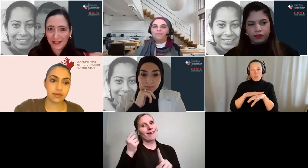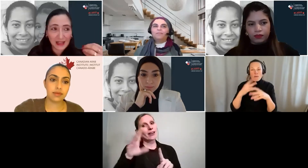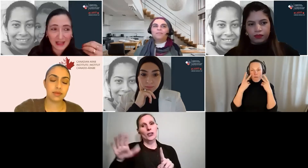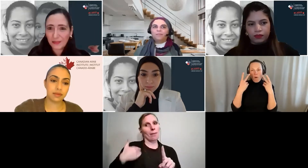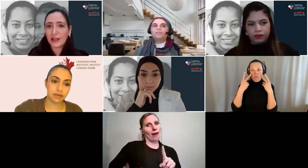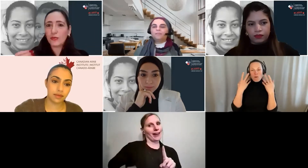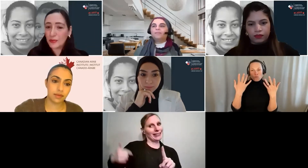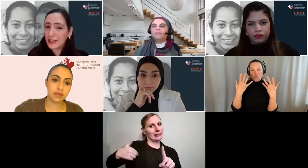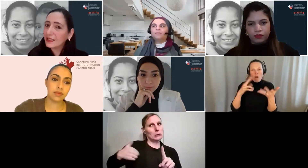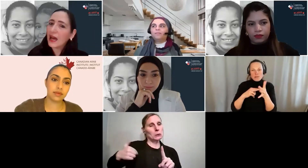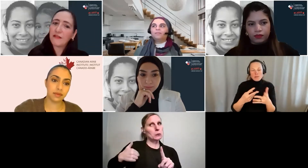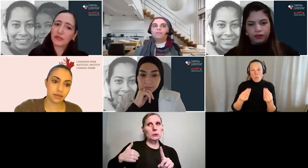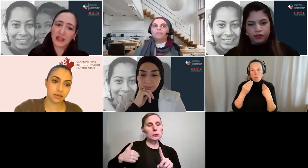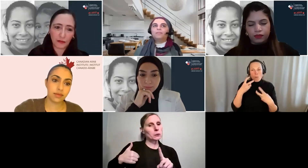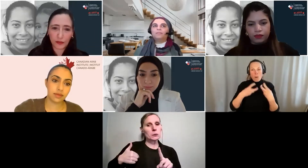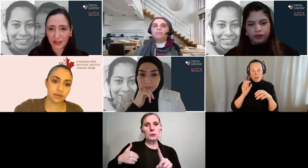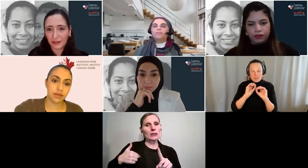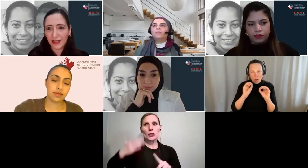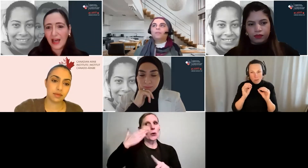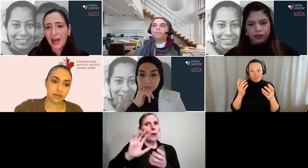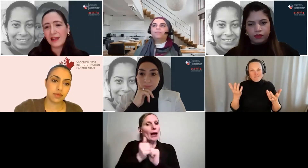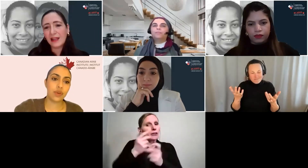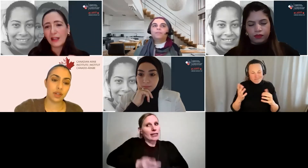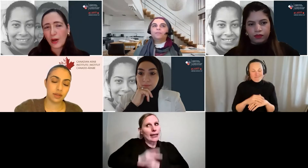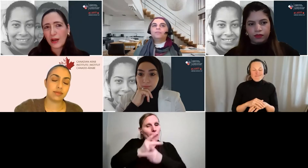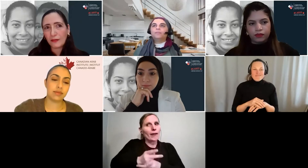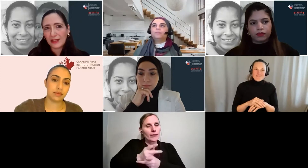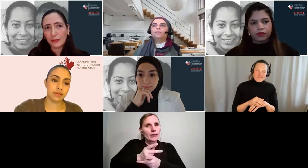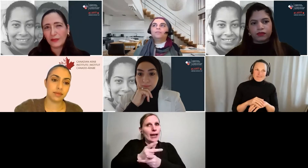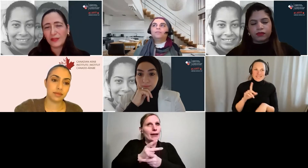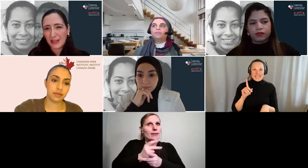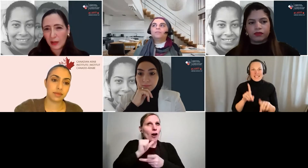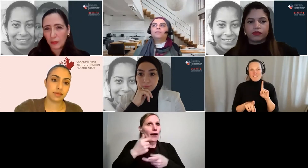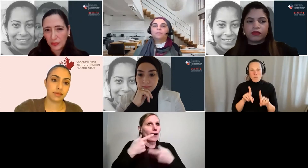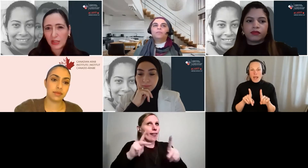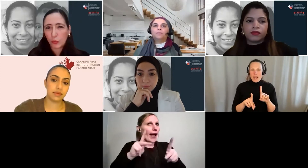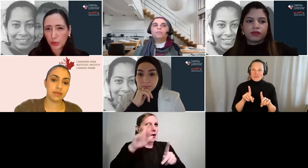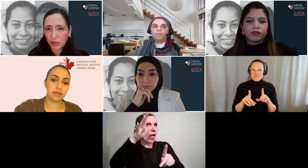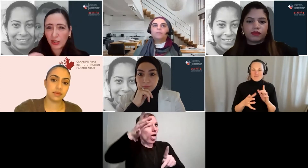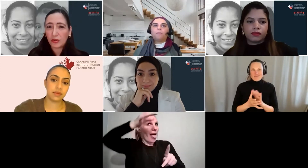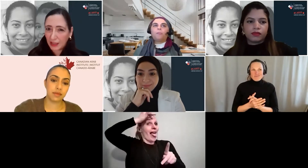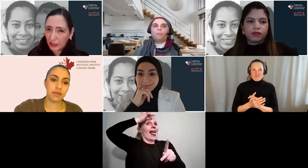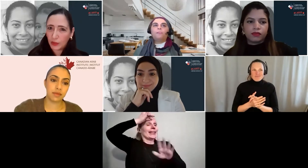the tips that you really have to take care of yourself. And that's one of the things that, interpreters need to think a little bit more,